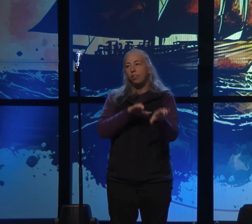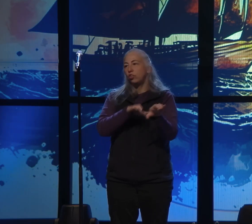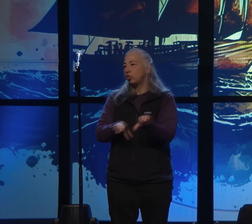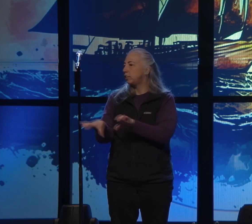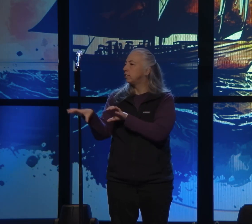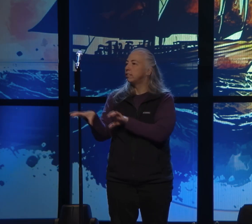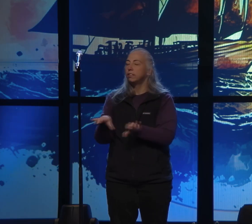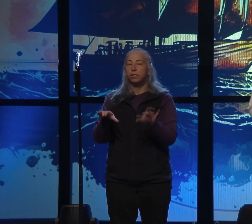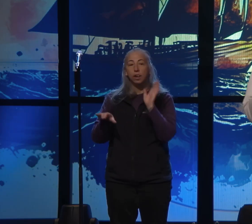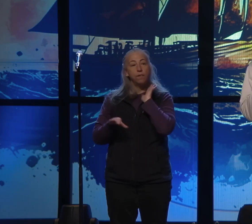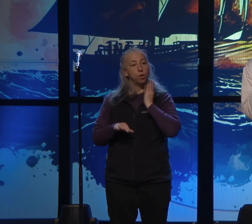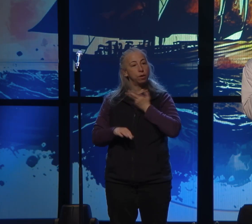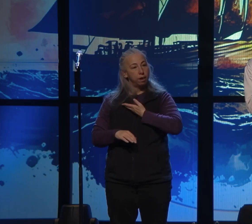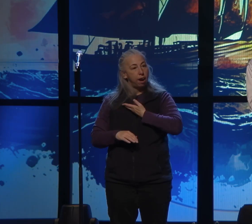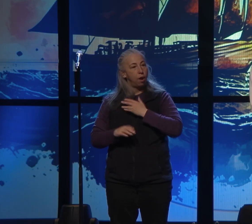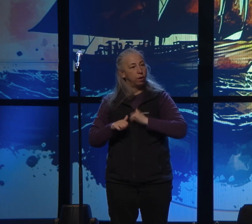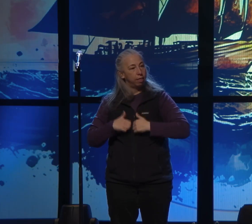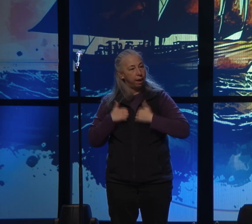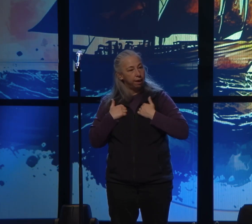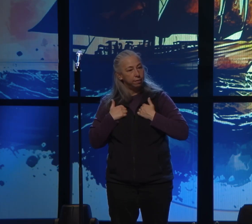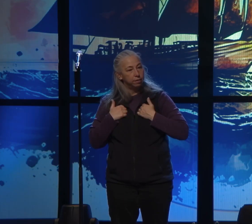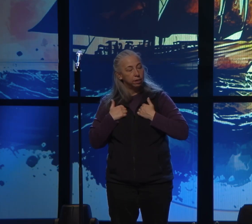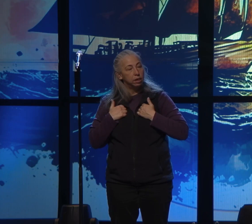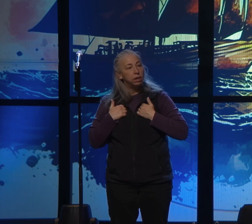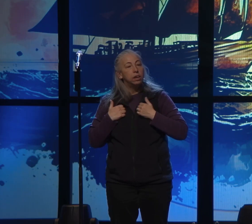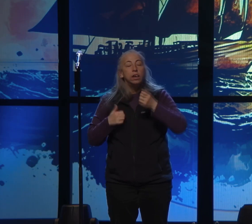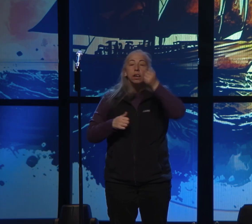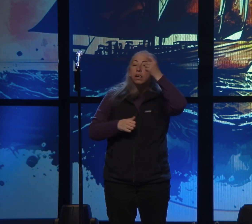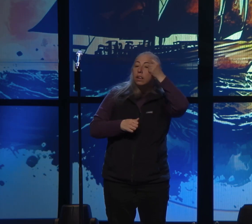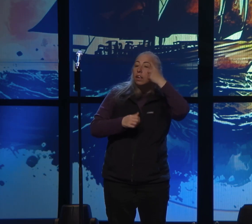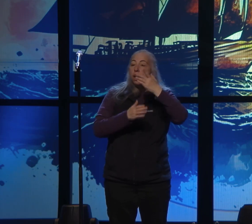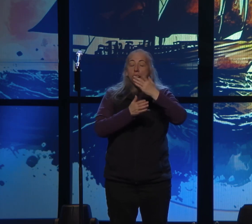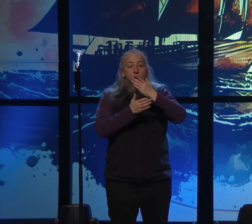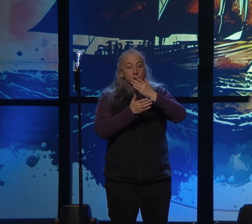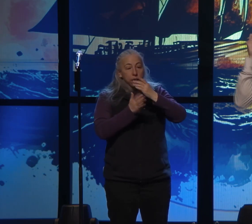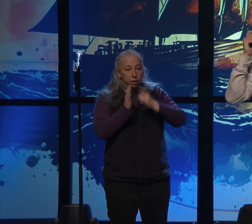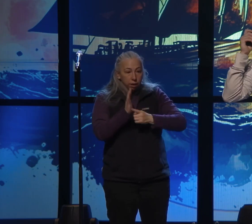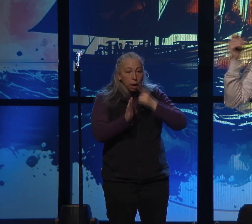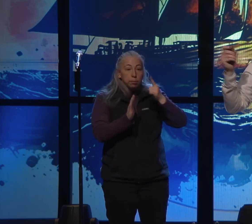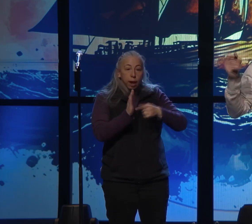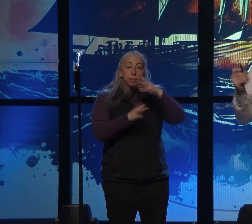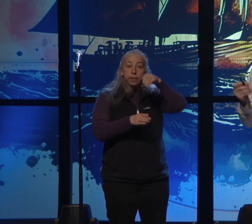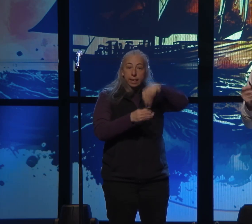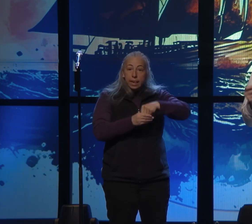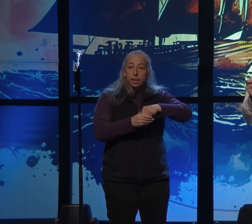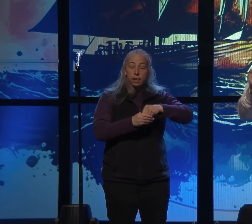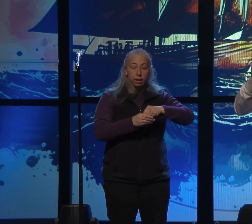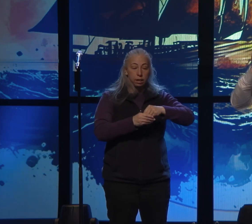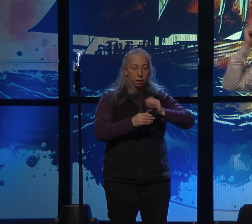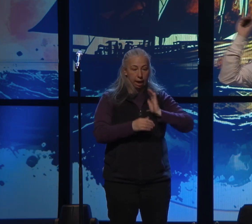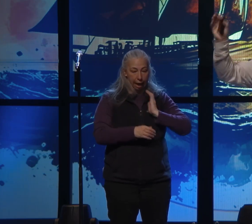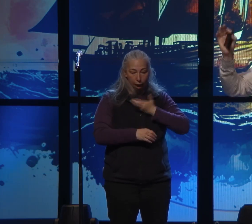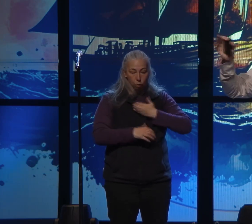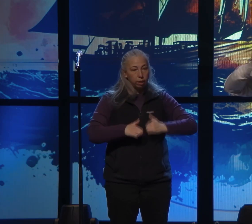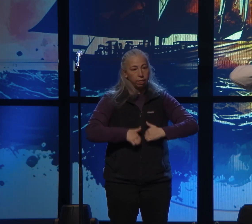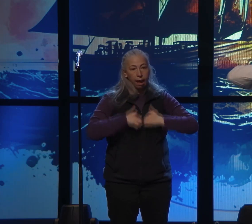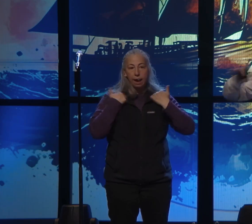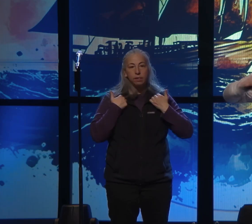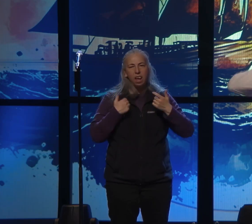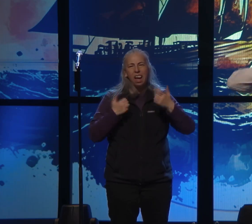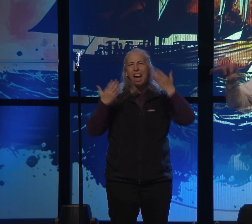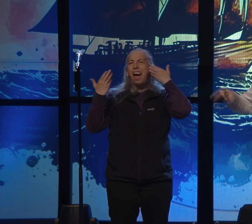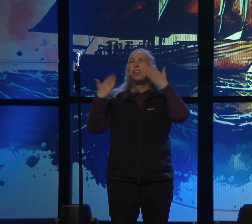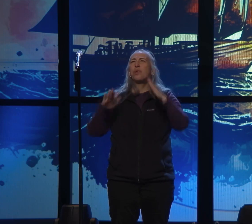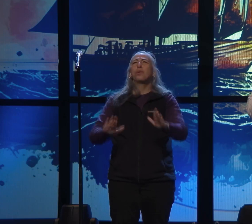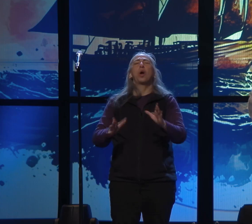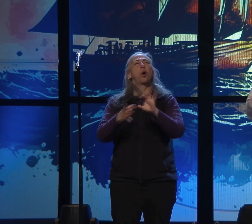And I know that can seem strange, but like, that's not to say that there aren't moments in our lives where we're like, I don't know what to do, and Jesus, take the wheel. I get